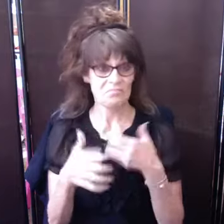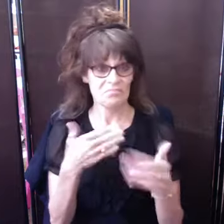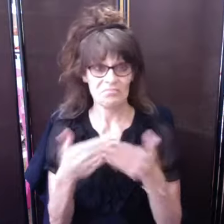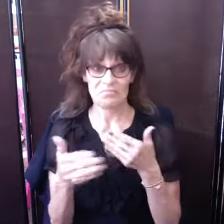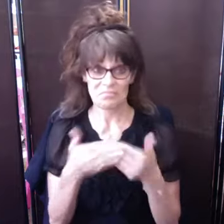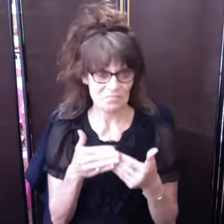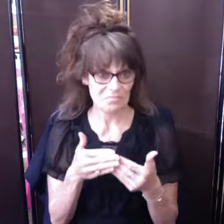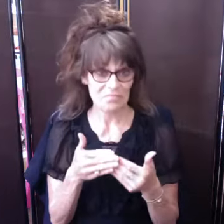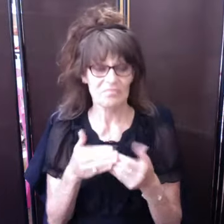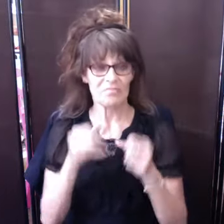the fifth tradition.